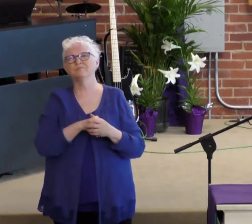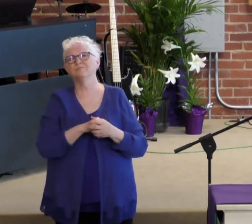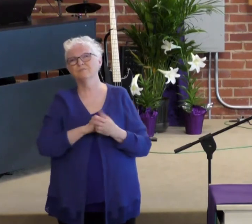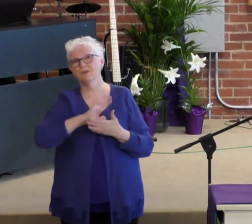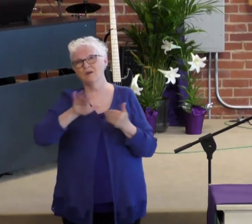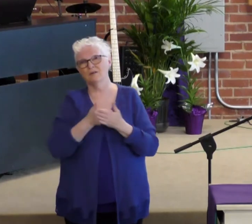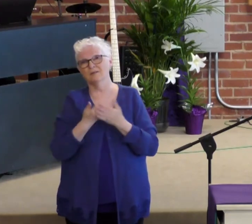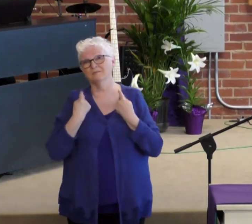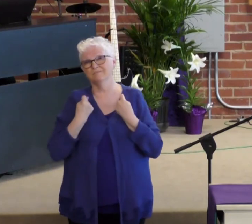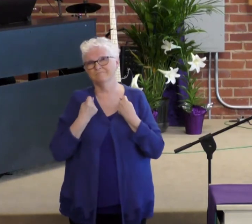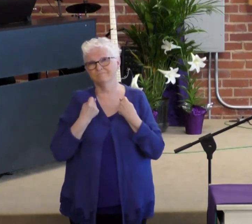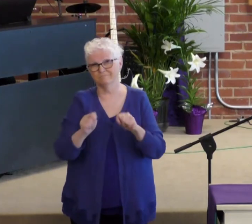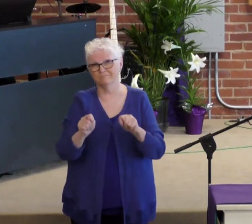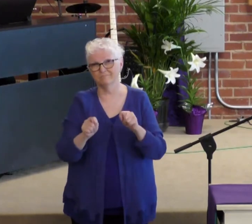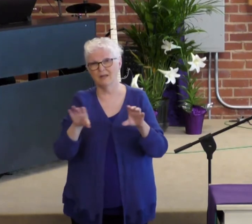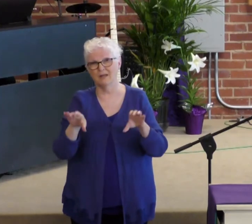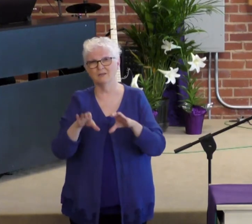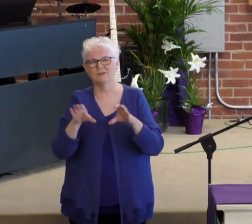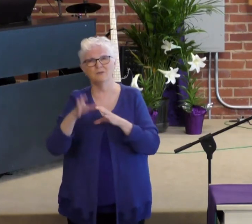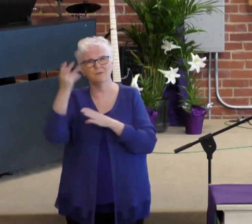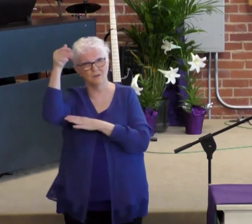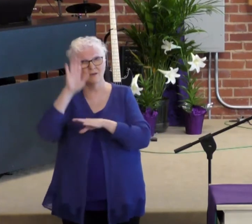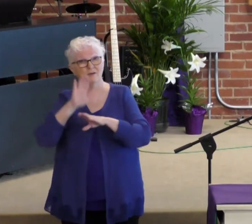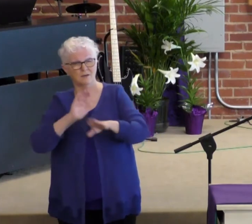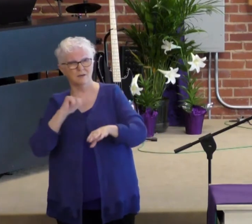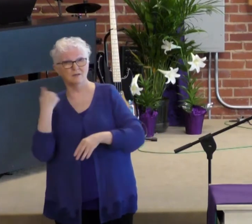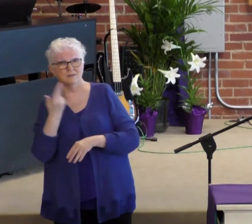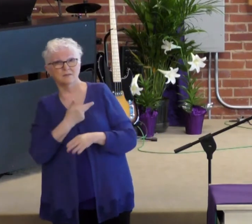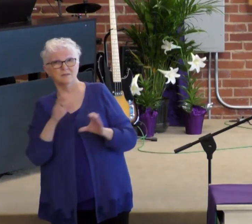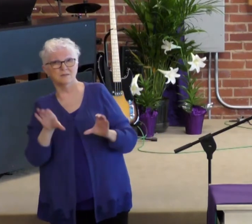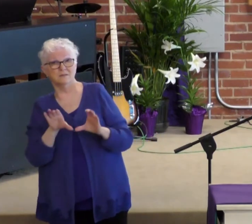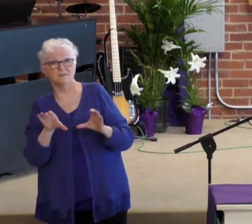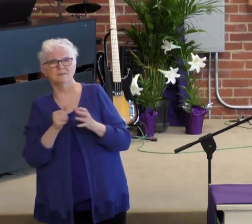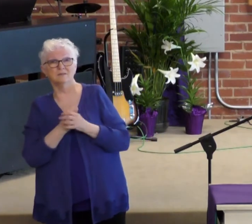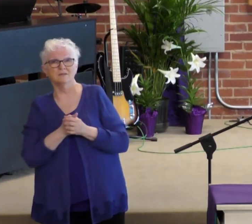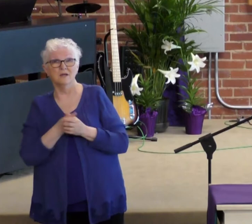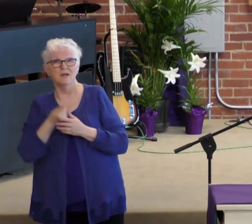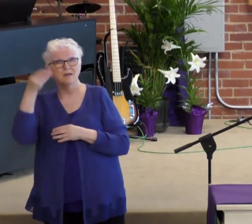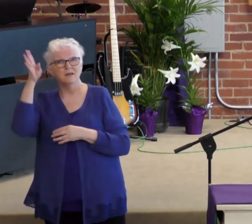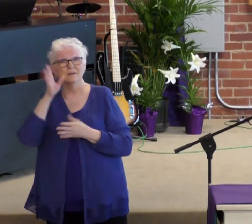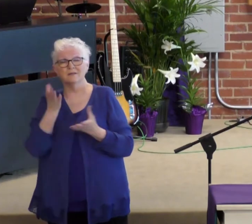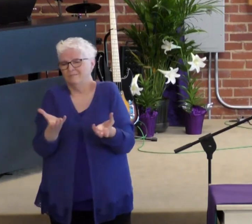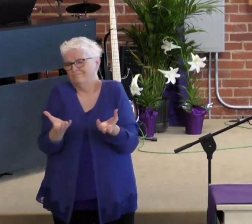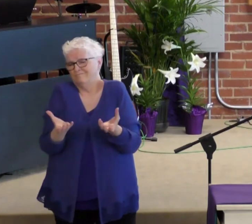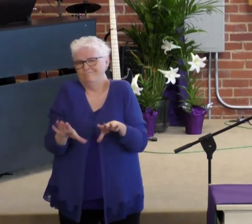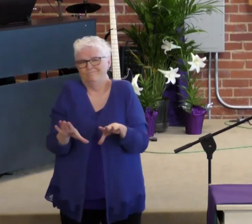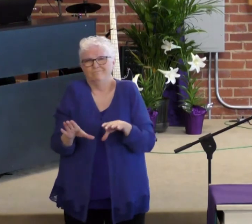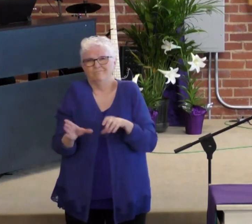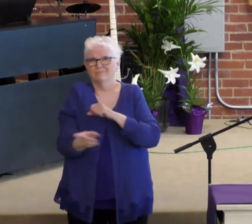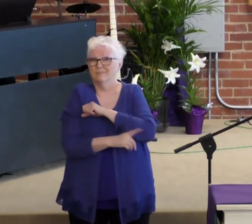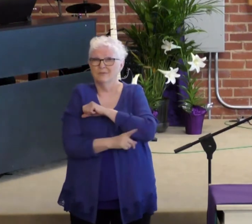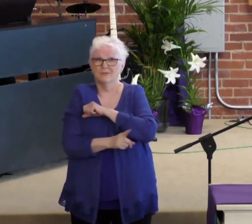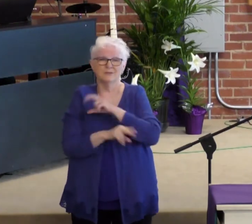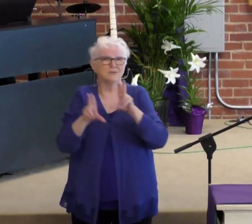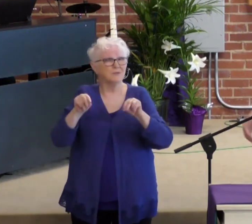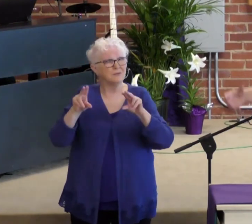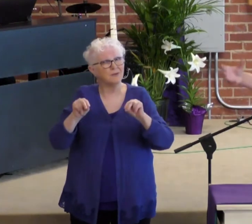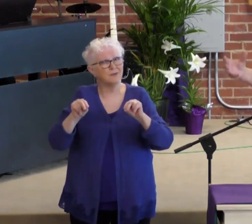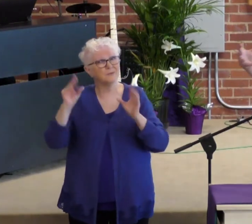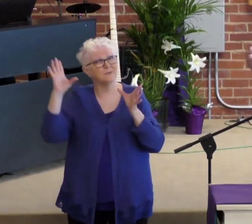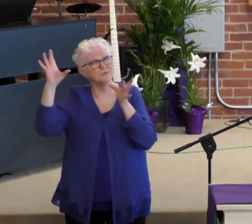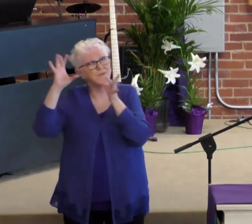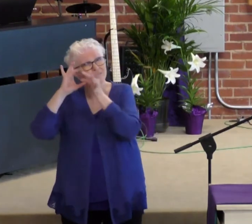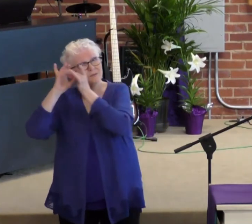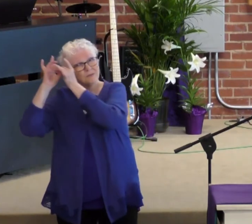do, right? Isn't that how it works? So God doesn't want to punish us, but to reconcile us.